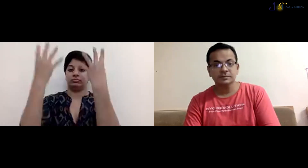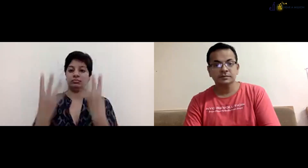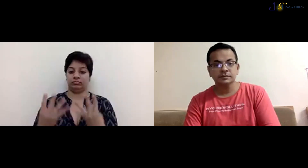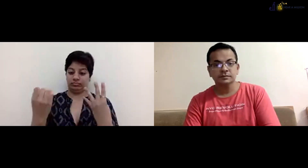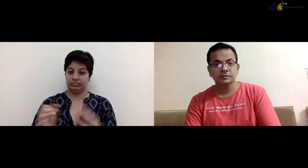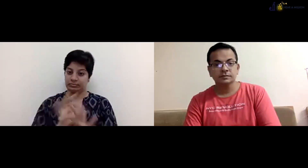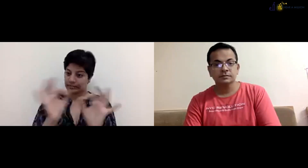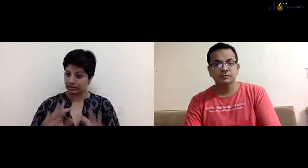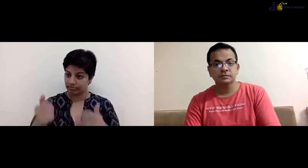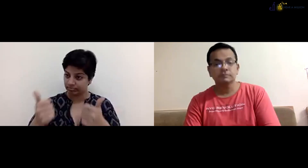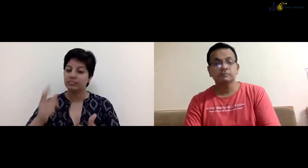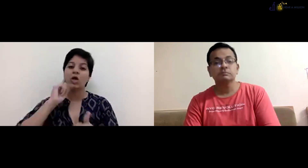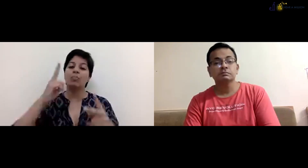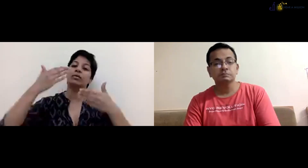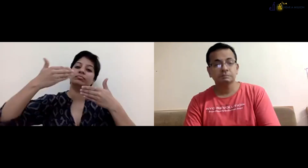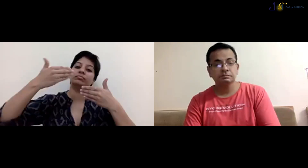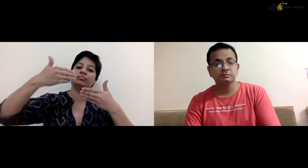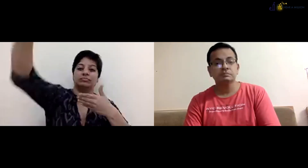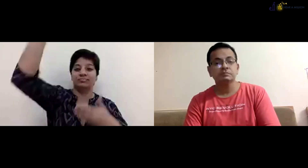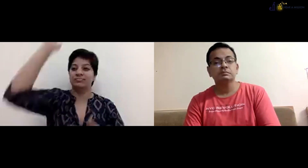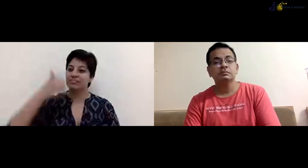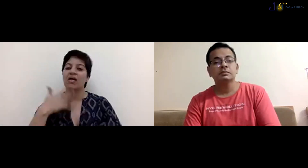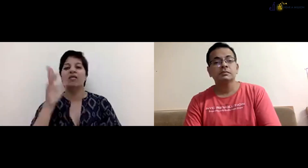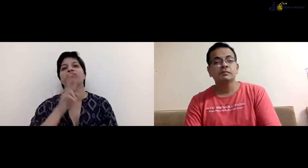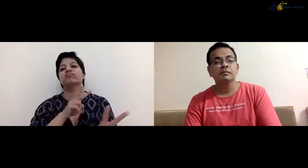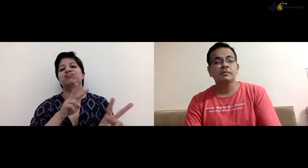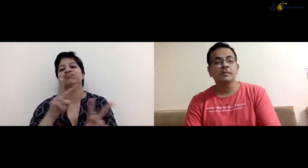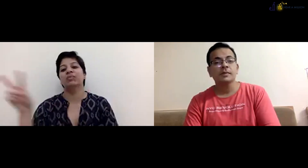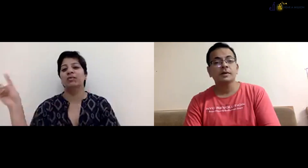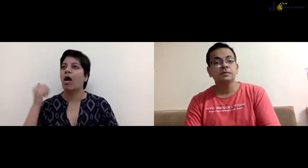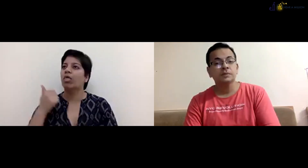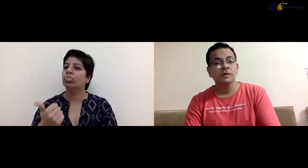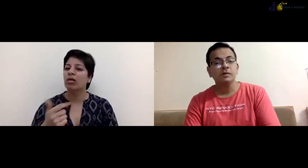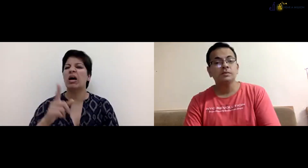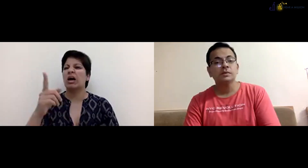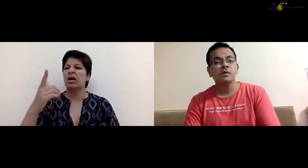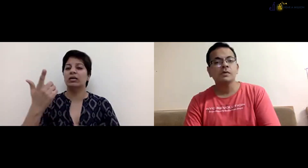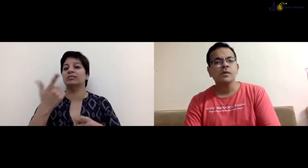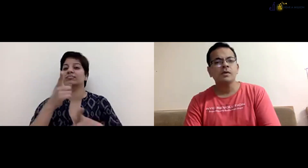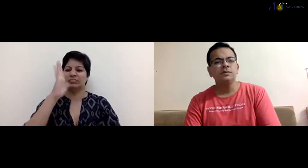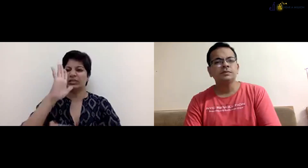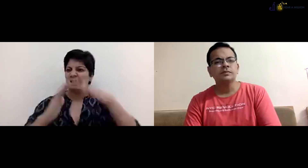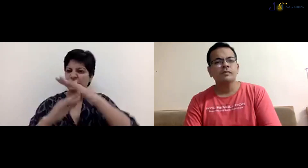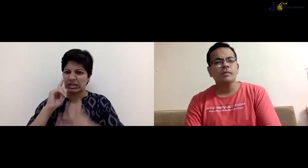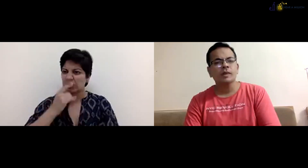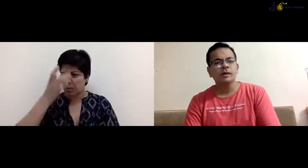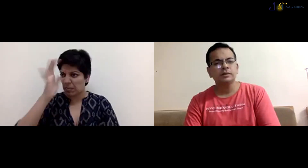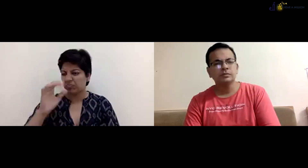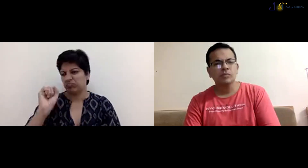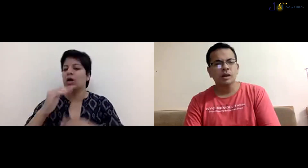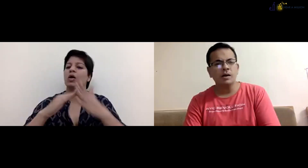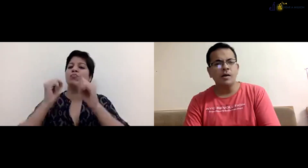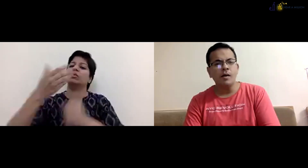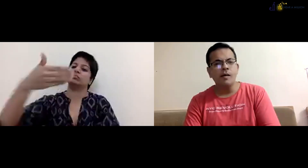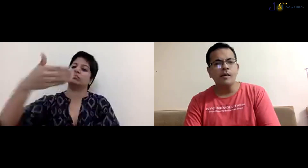a conference, so they asked who the deaf person who has the Usher syndrome, they will come on the front desk. So we went over